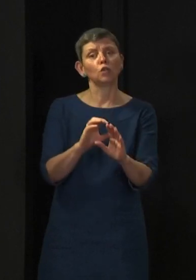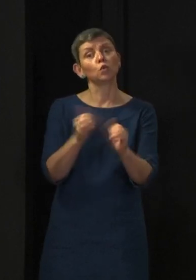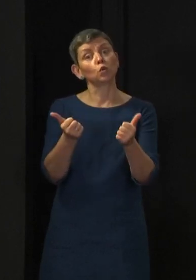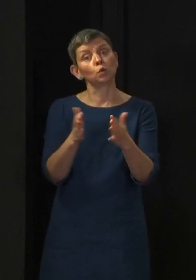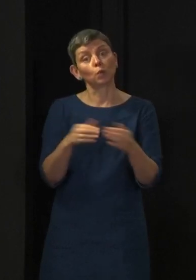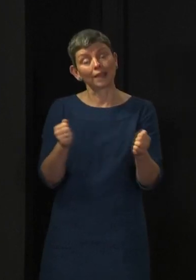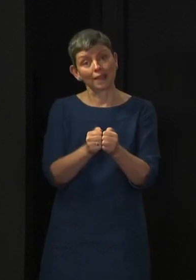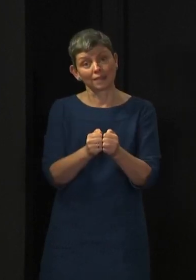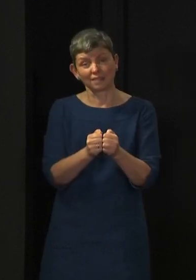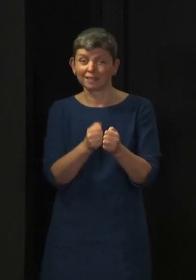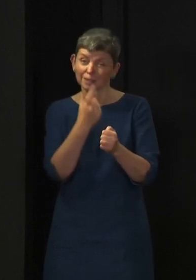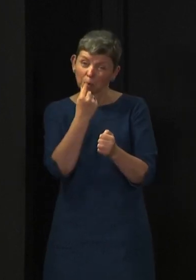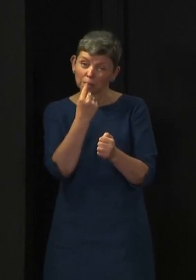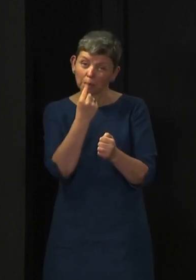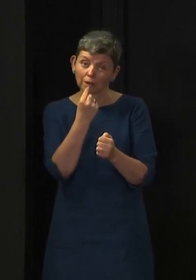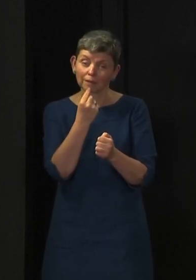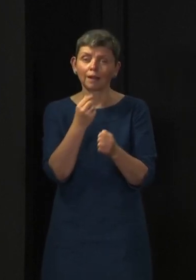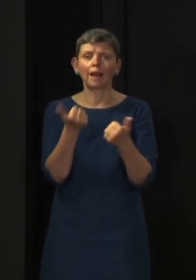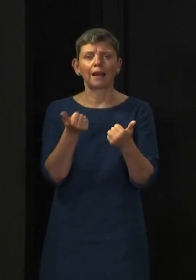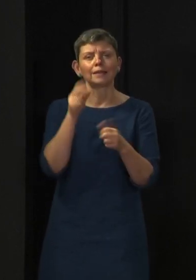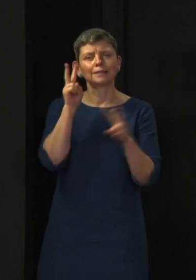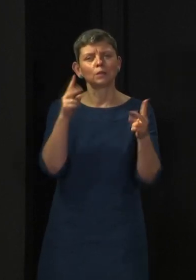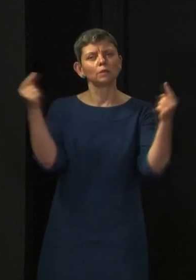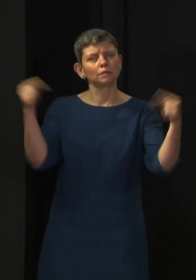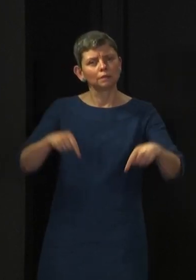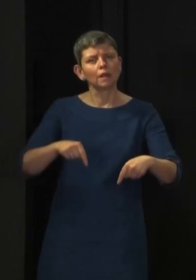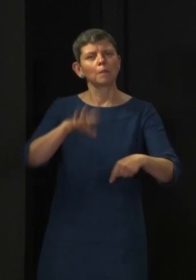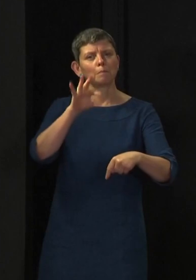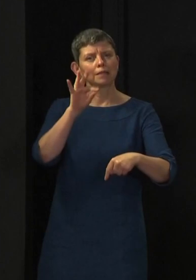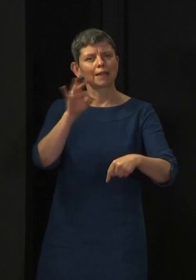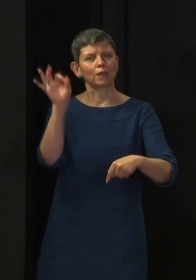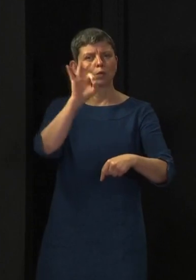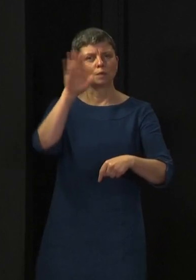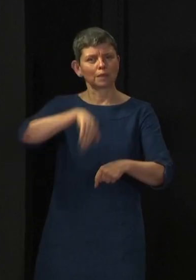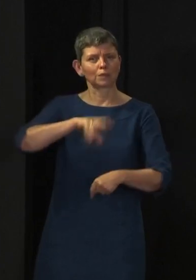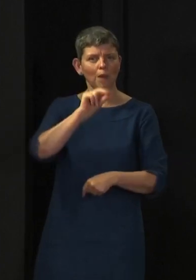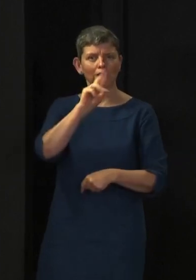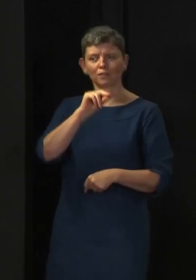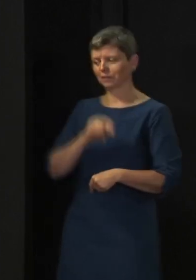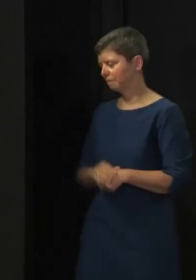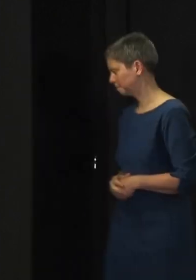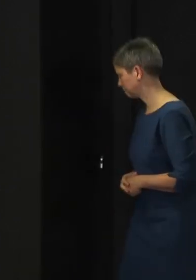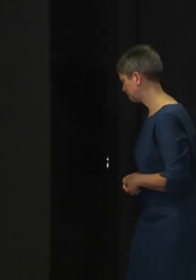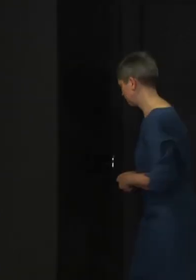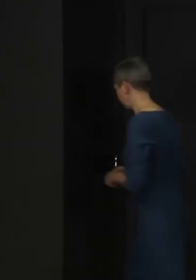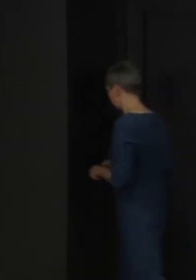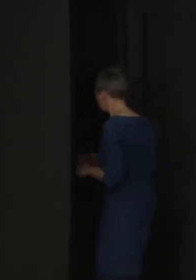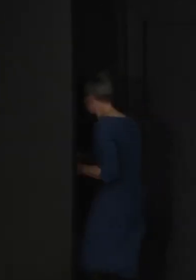weekend as you can in these circumstances. And I will see you back here on Monday at 12:15.